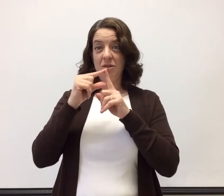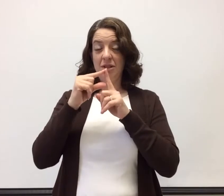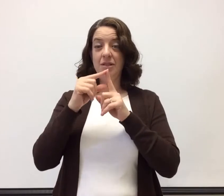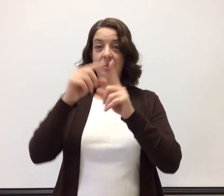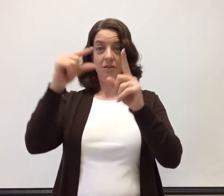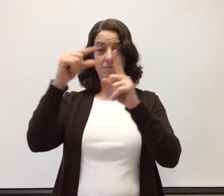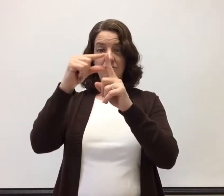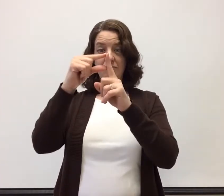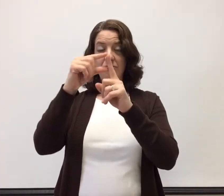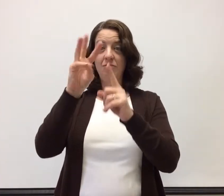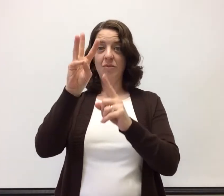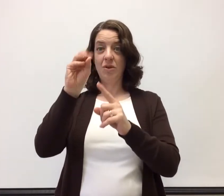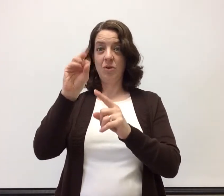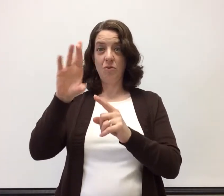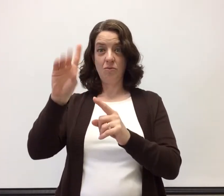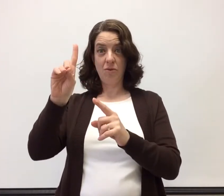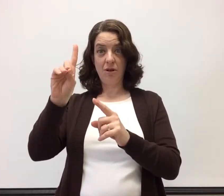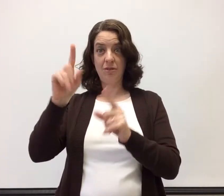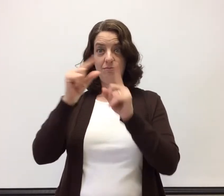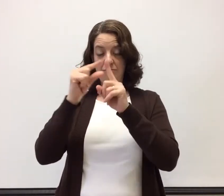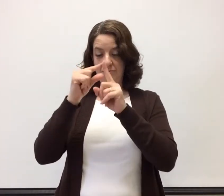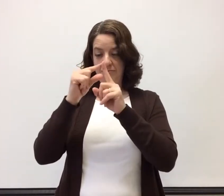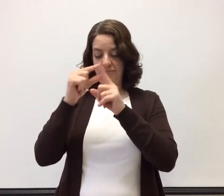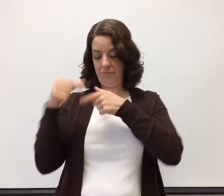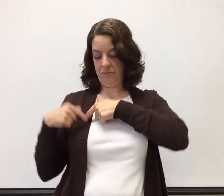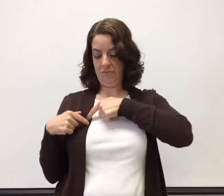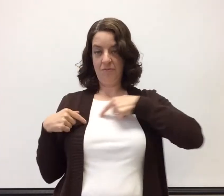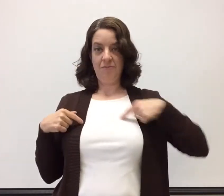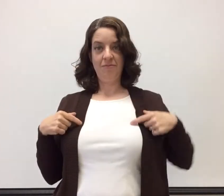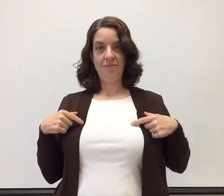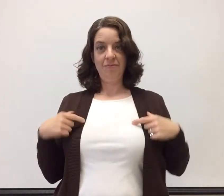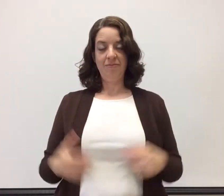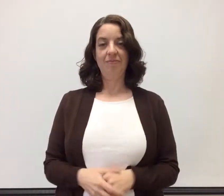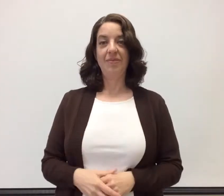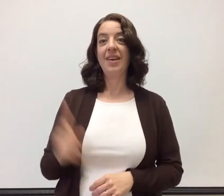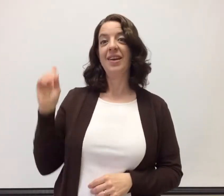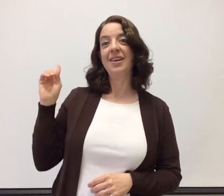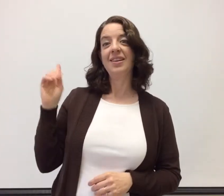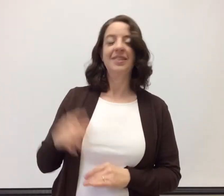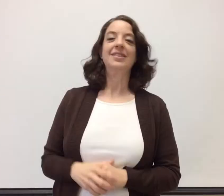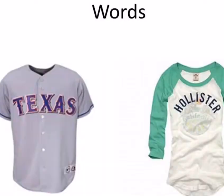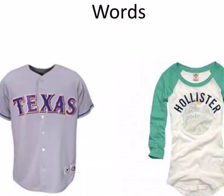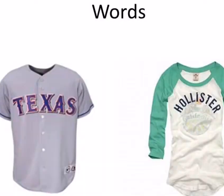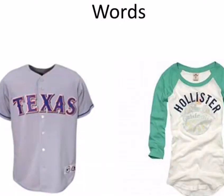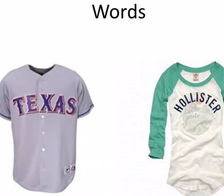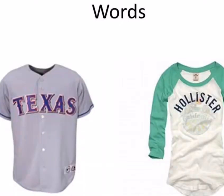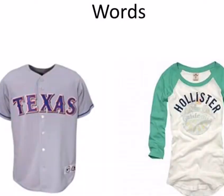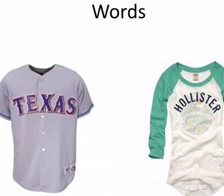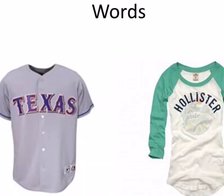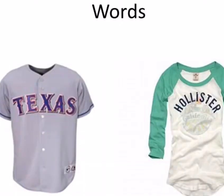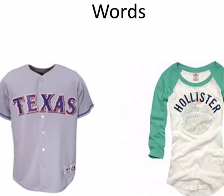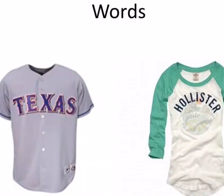Or maybe you have a shirt with words on it. So this is the sign for word. And then you're going to describe how they look on the shirt, like